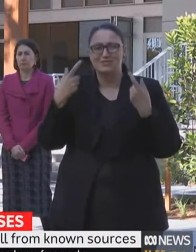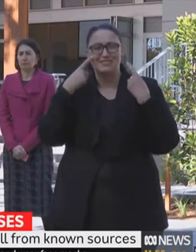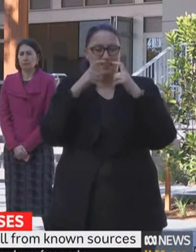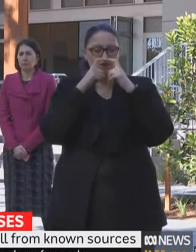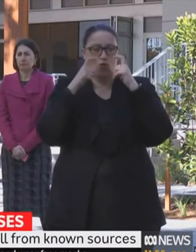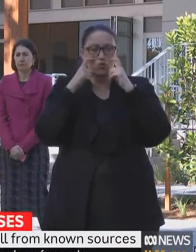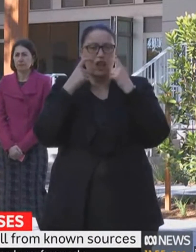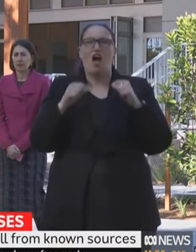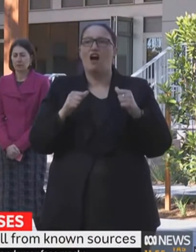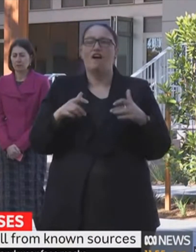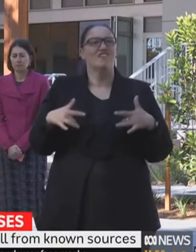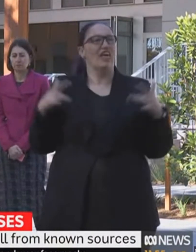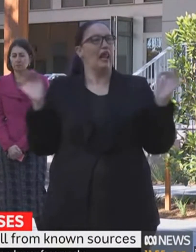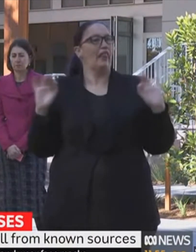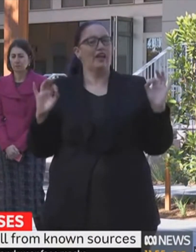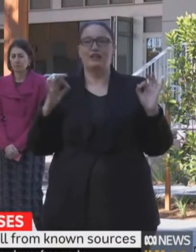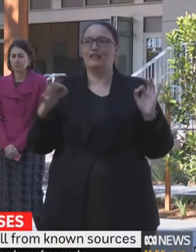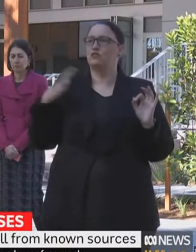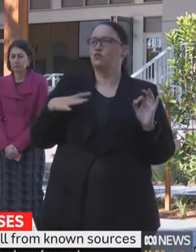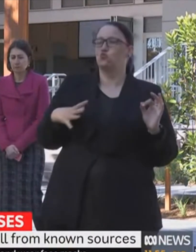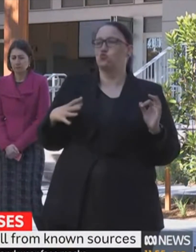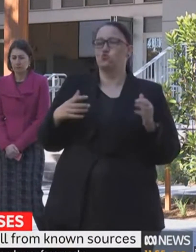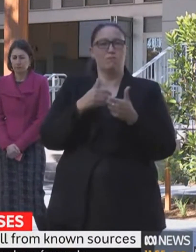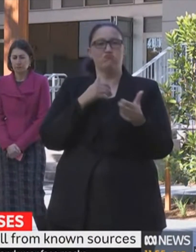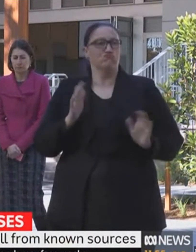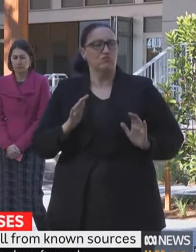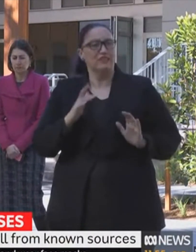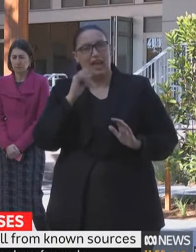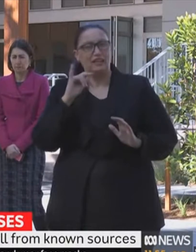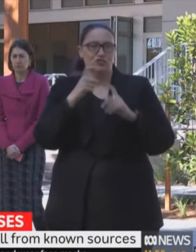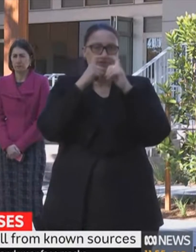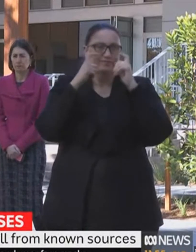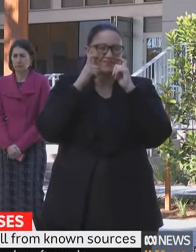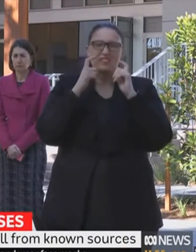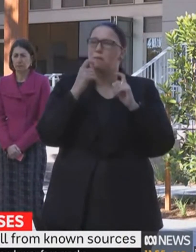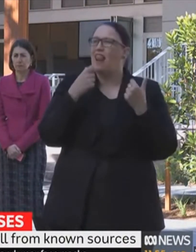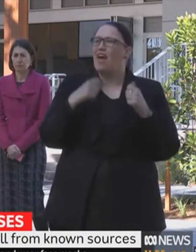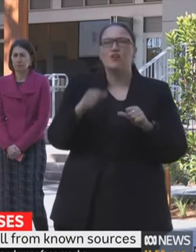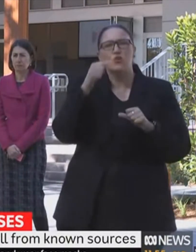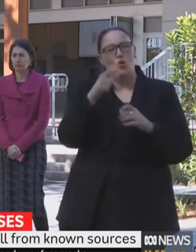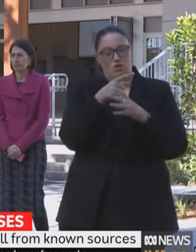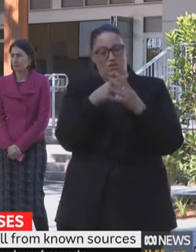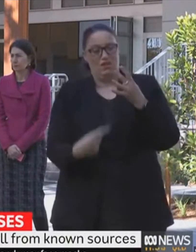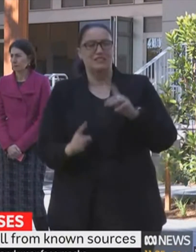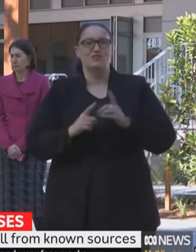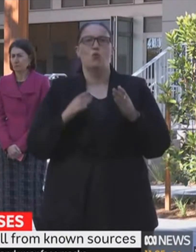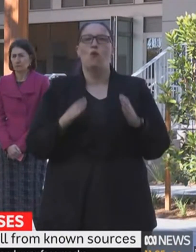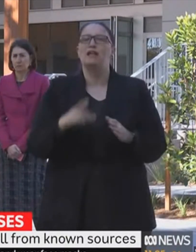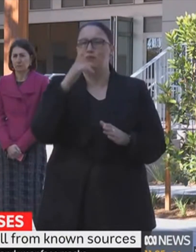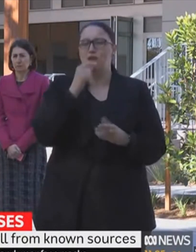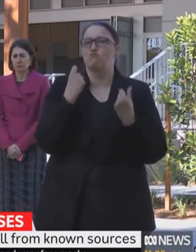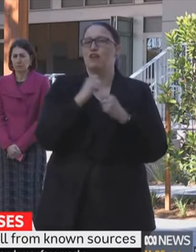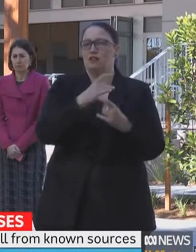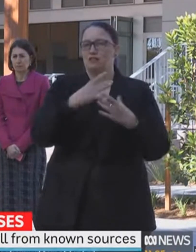face masks as a silver bullet. And it's important to say, I describe it as sort of the four lines of defence. We